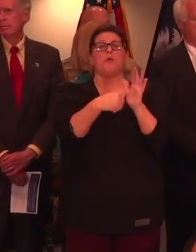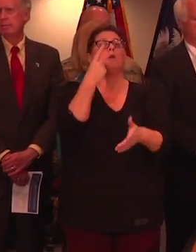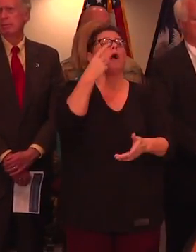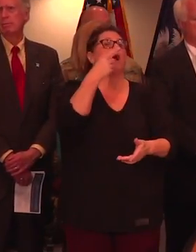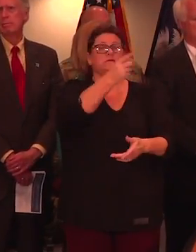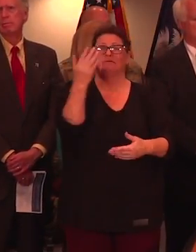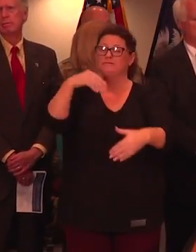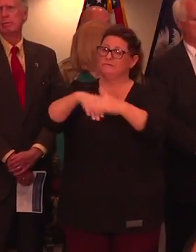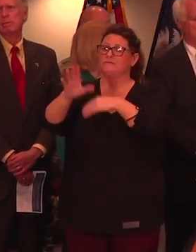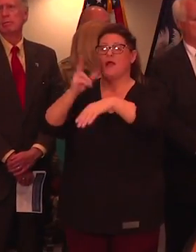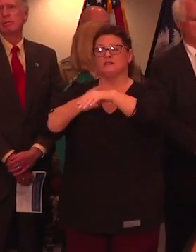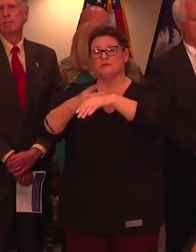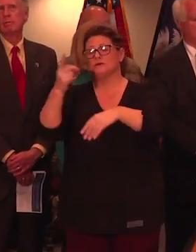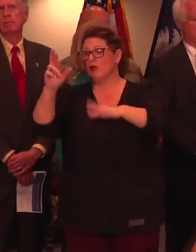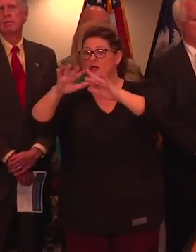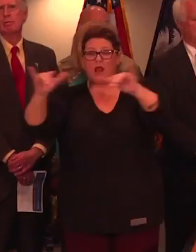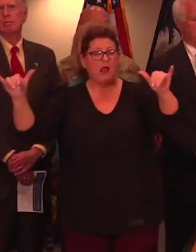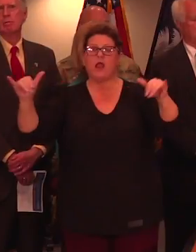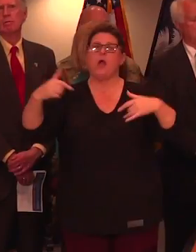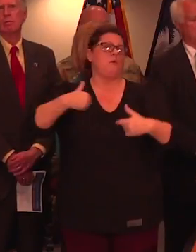arena, we don't track